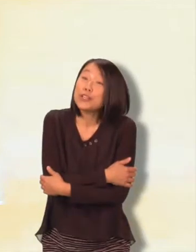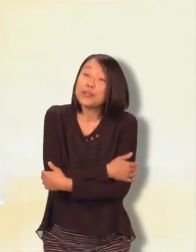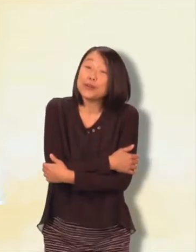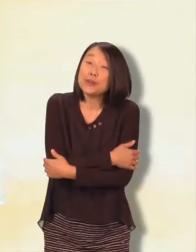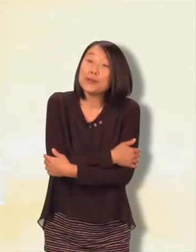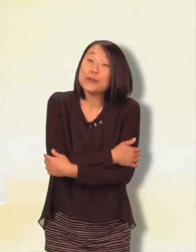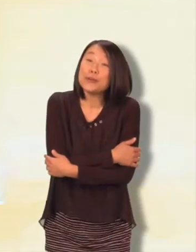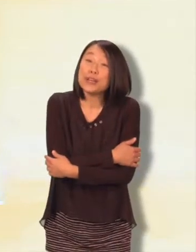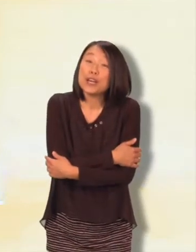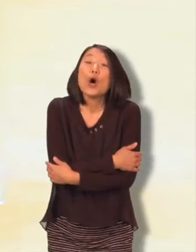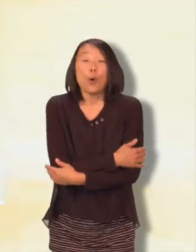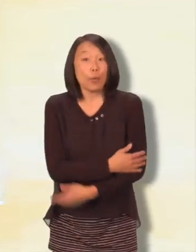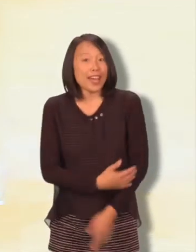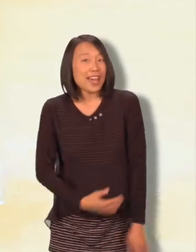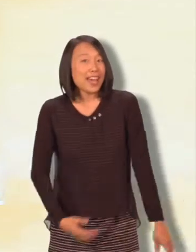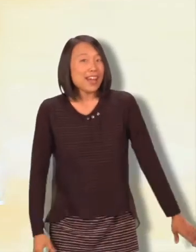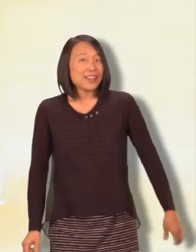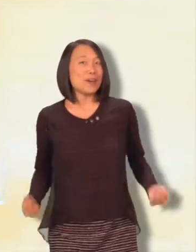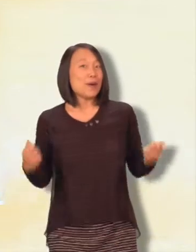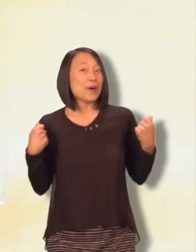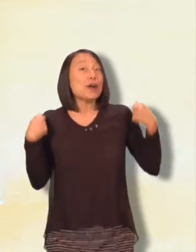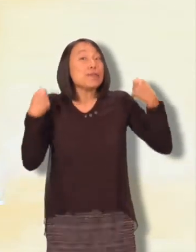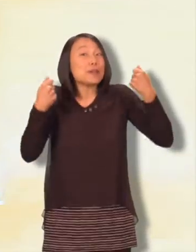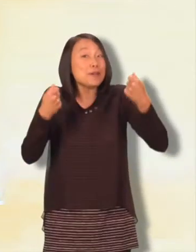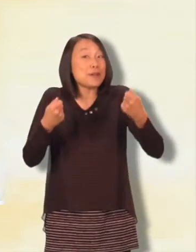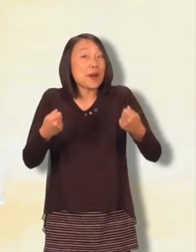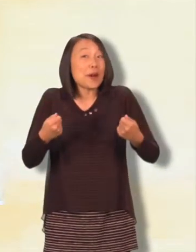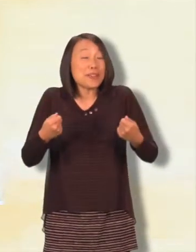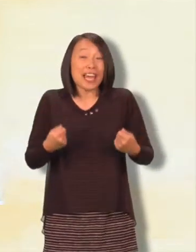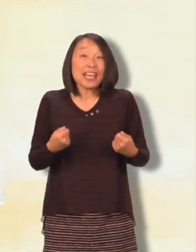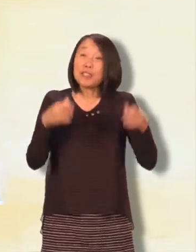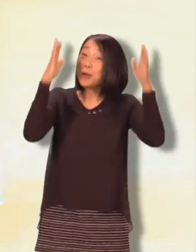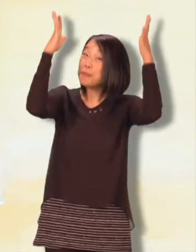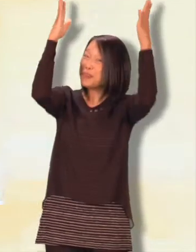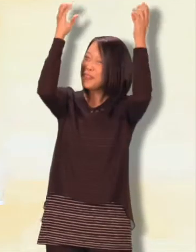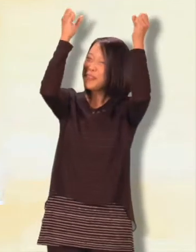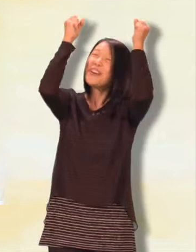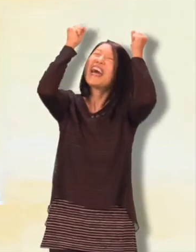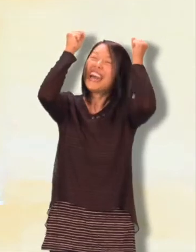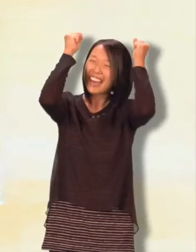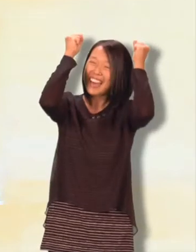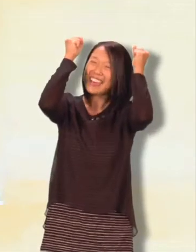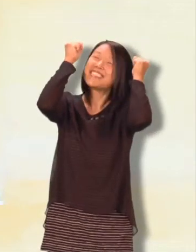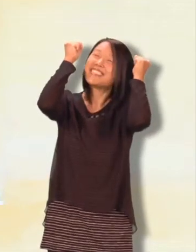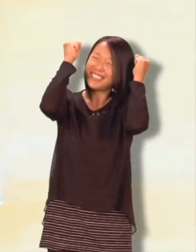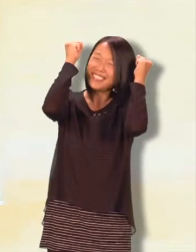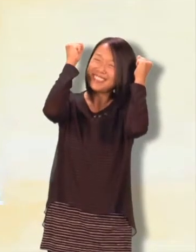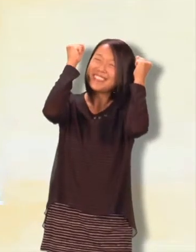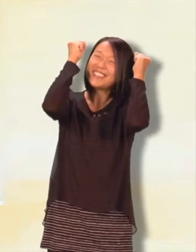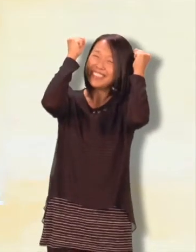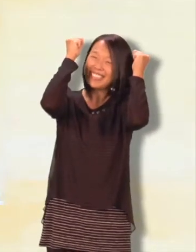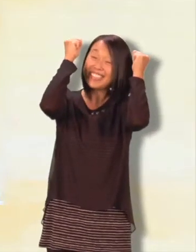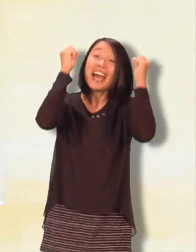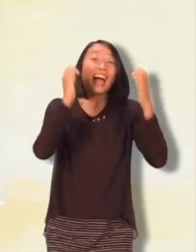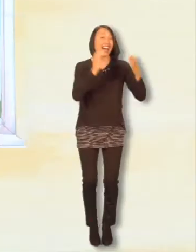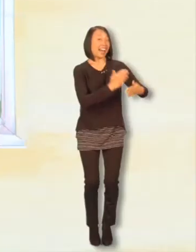you. Wear your blue coat and your blue hat too. I